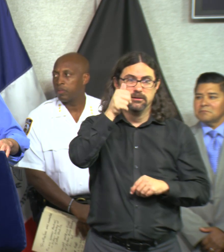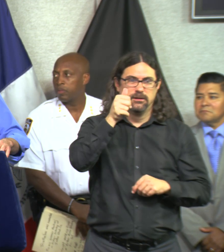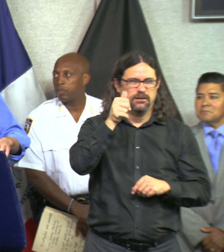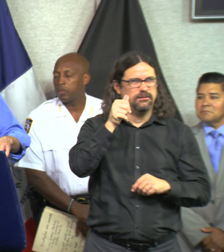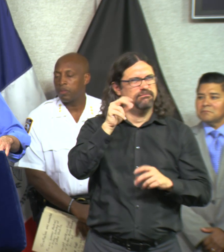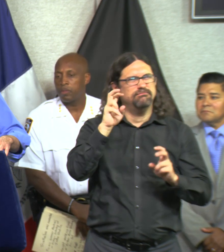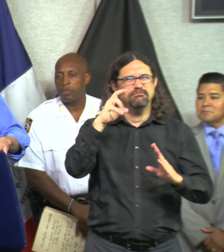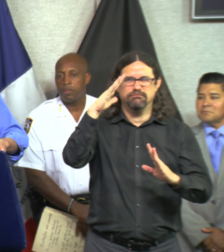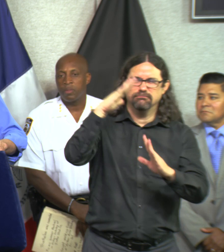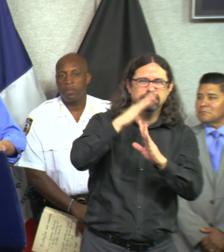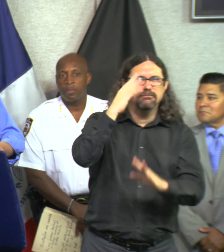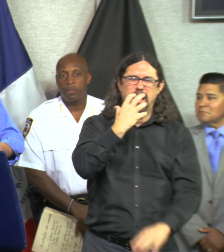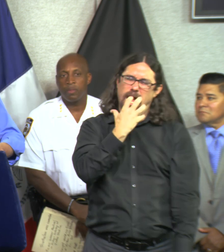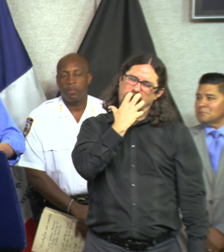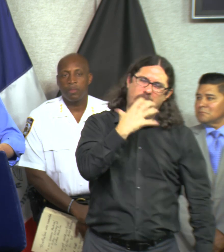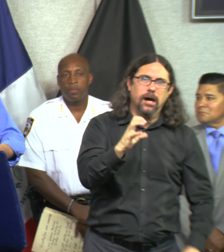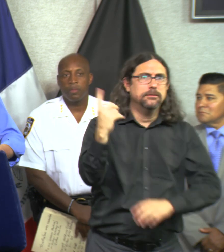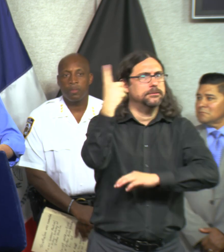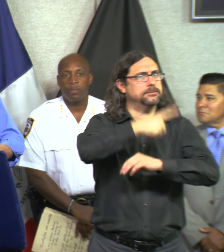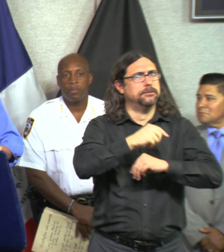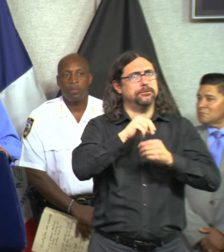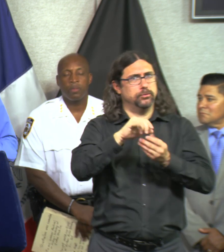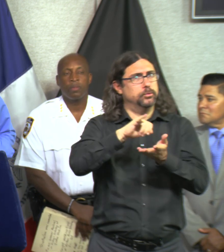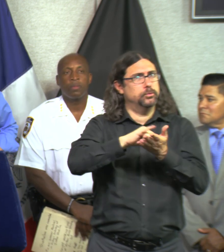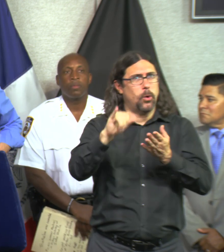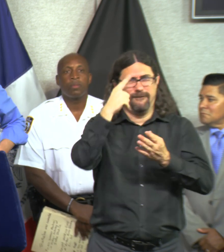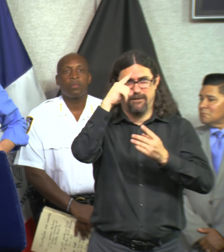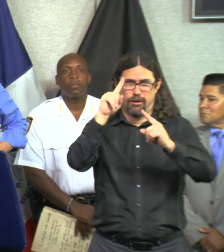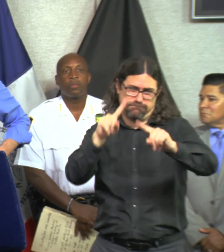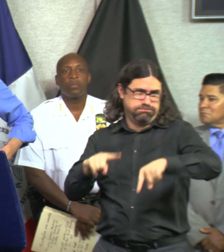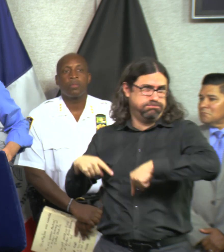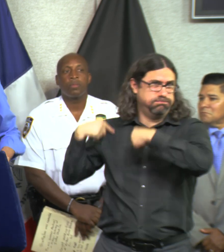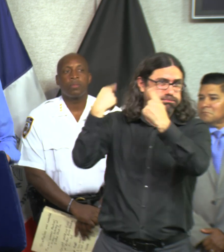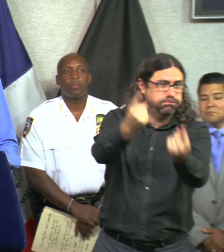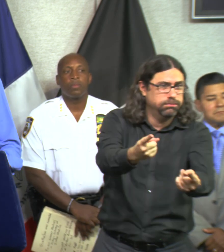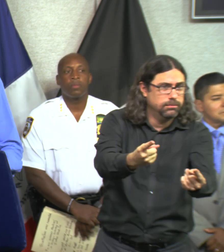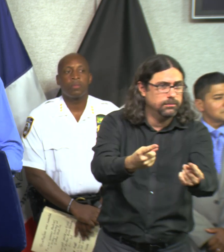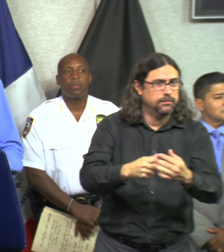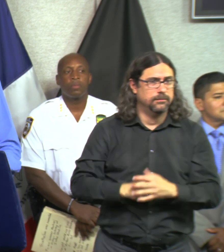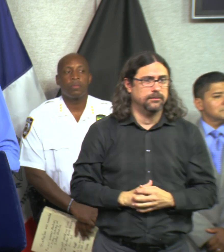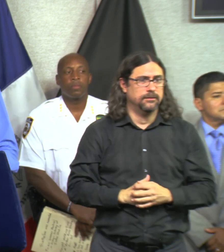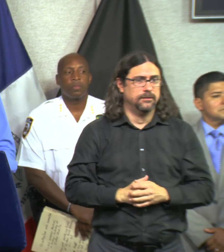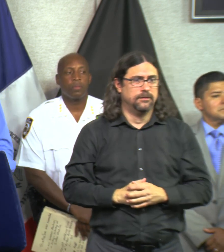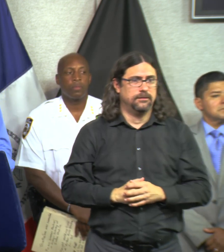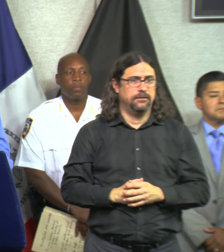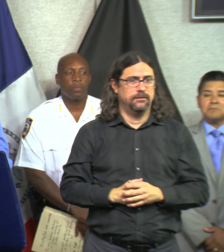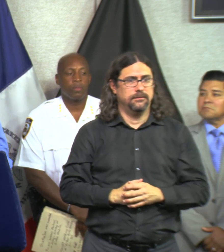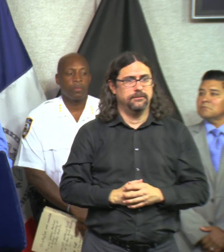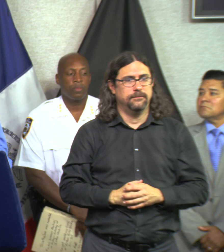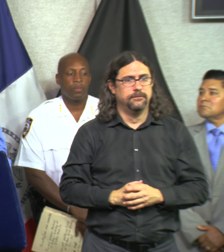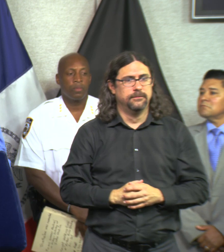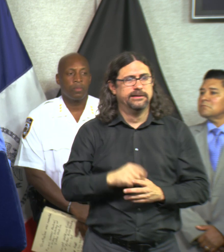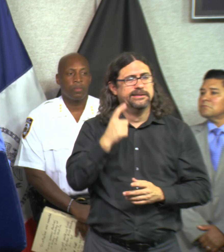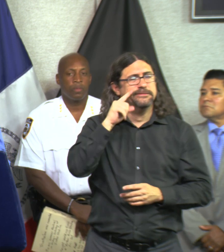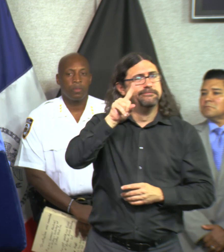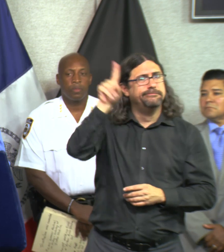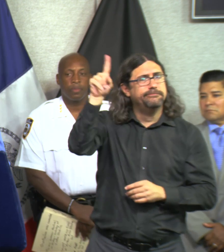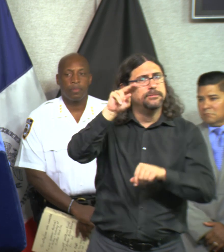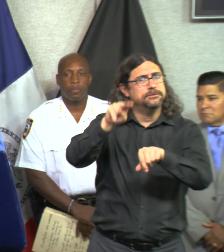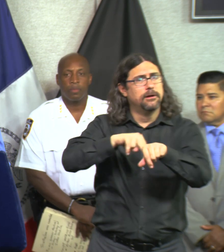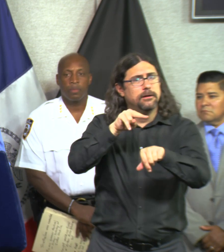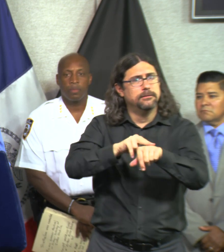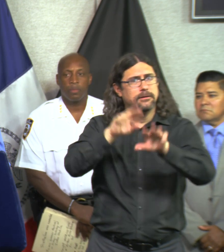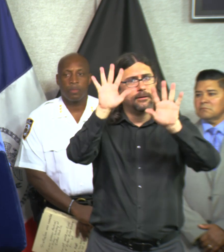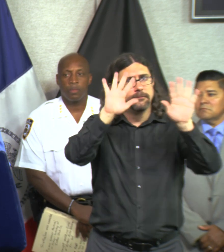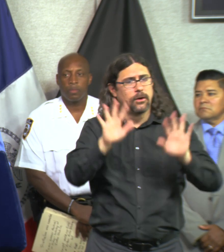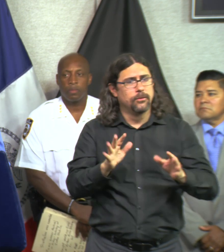seriously. So at this point, based on the latest report from the National Weather Service, we'll be in this extreme heat